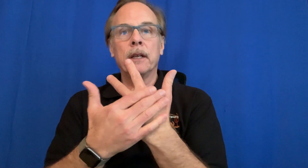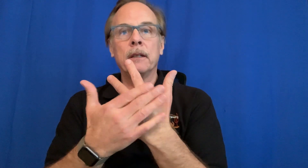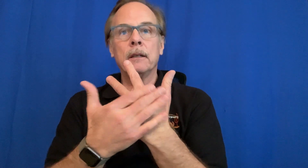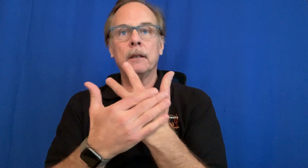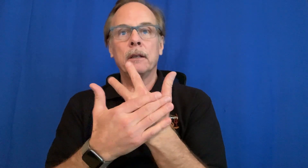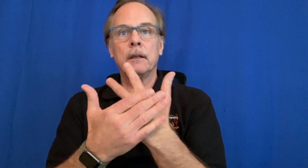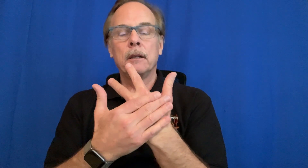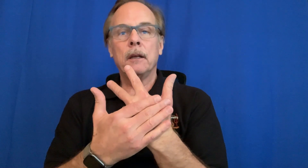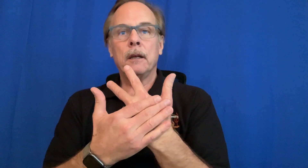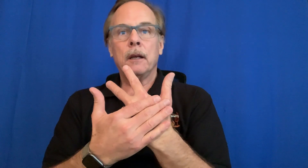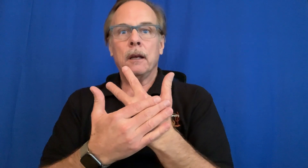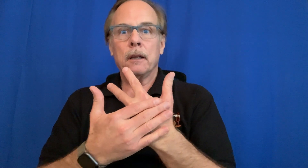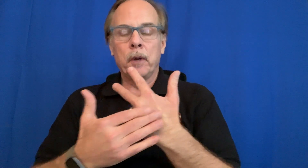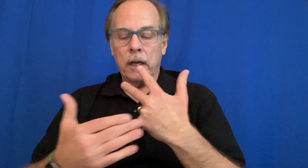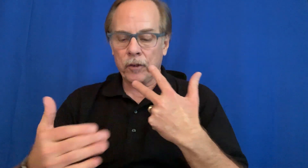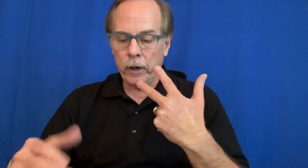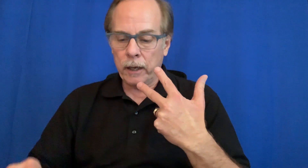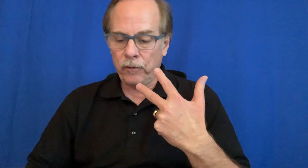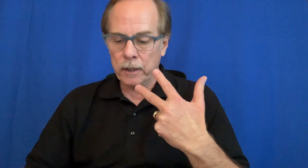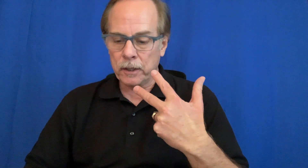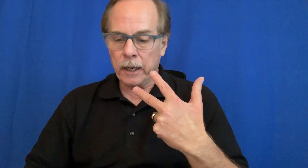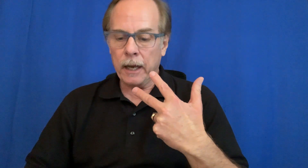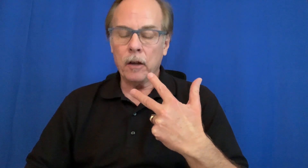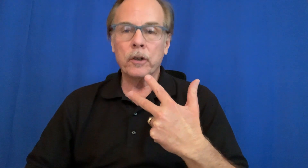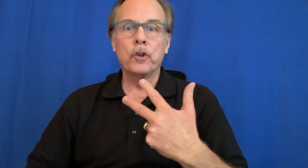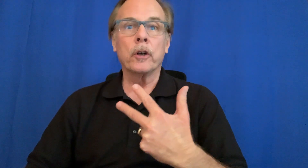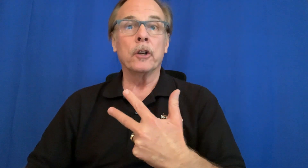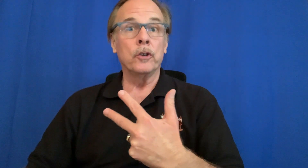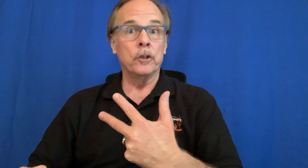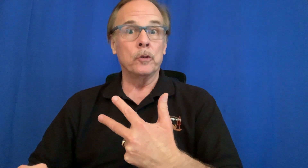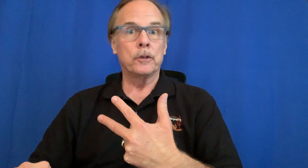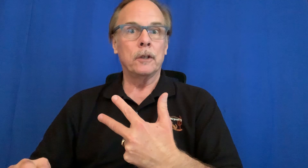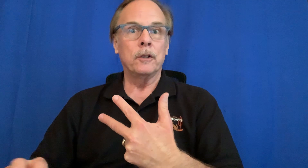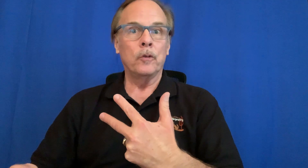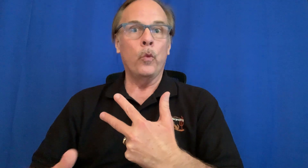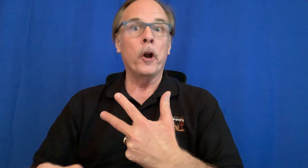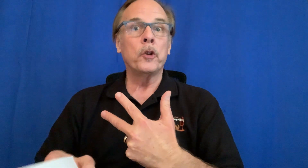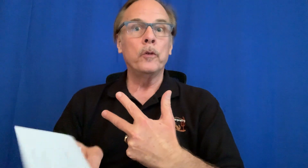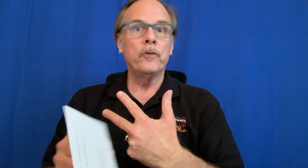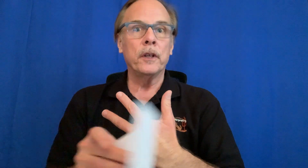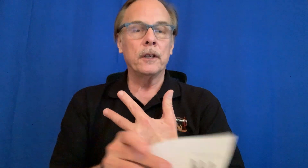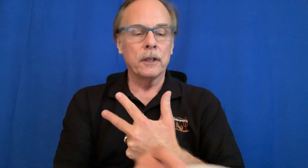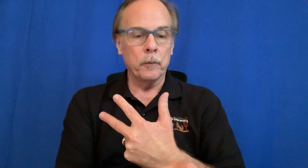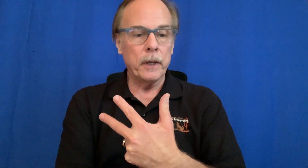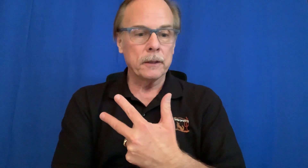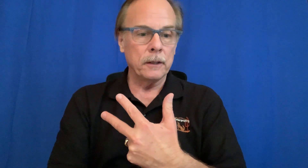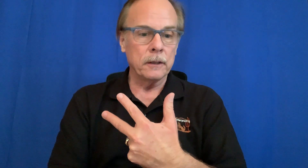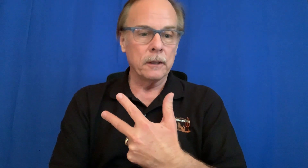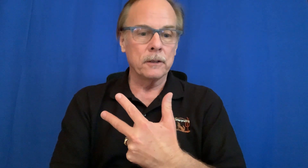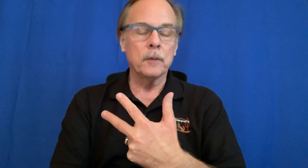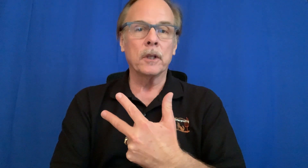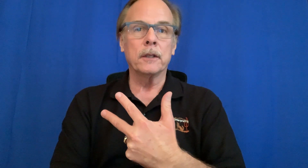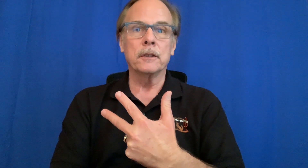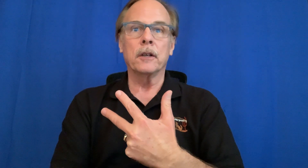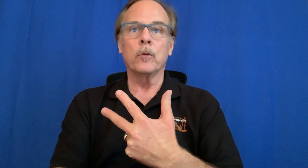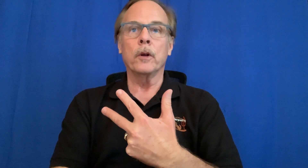in, the back of your hand facing out, and you're going to introduce where you fit into the mix, into the siblings there, whether